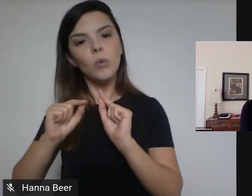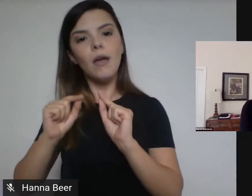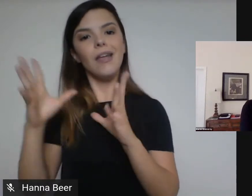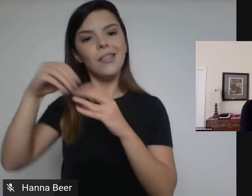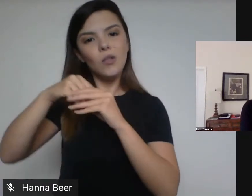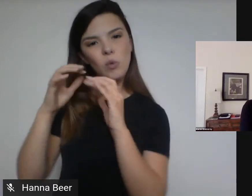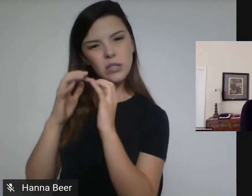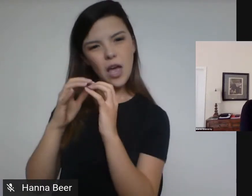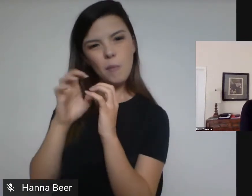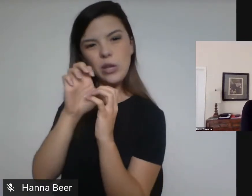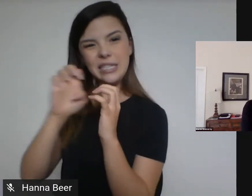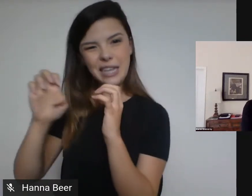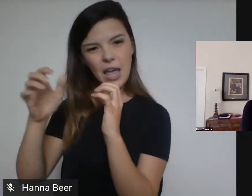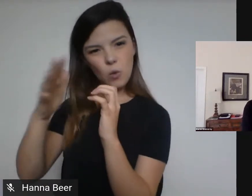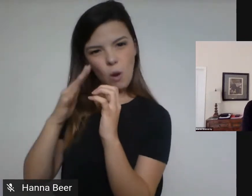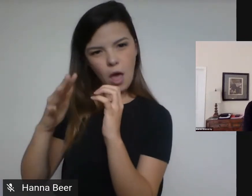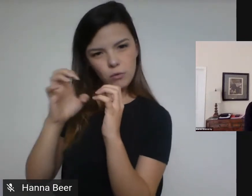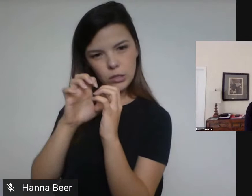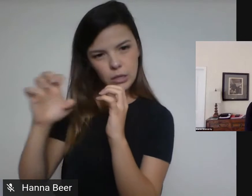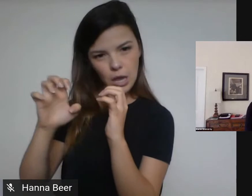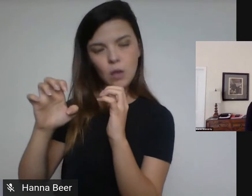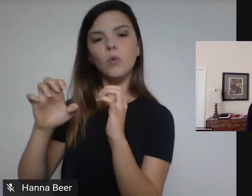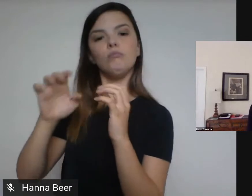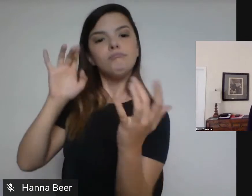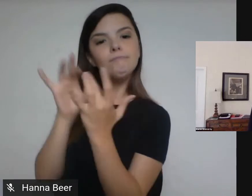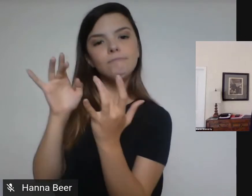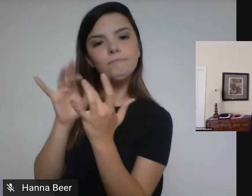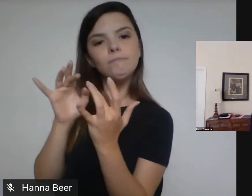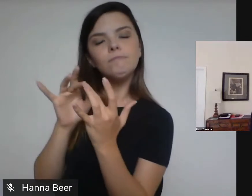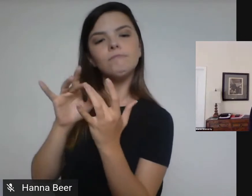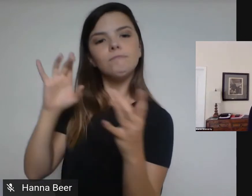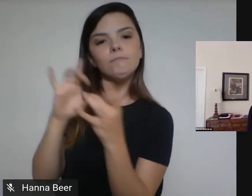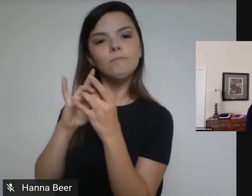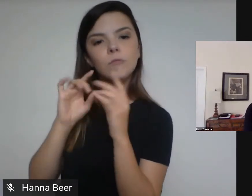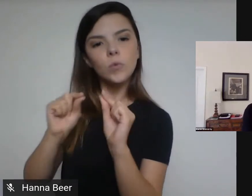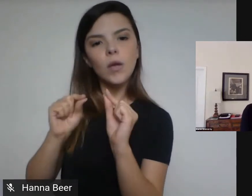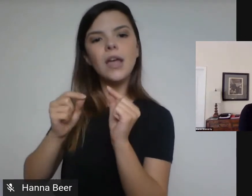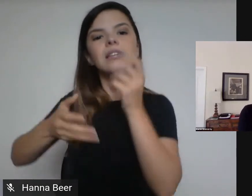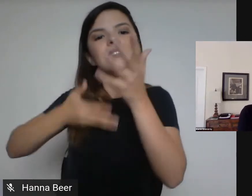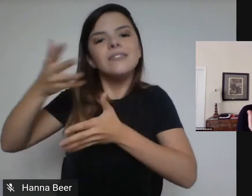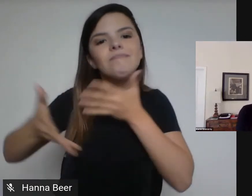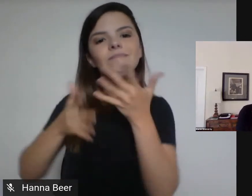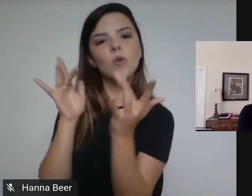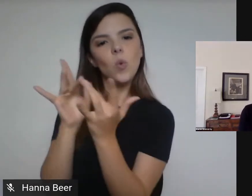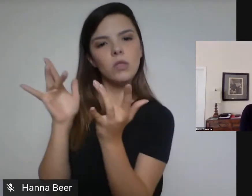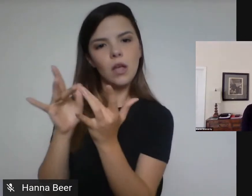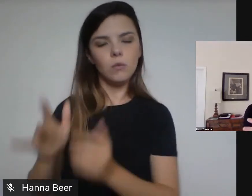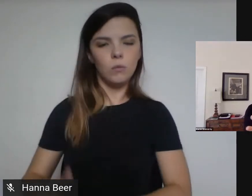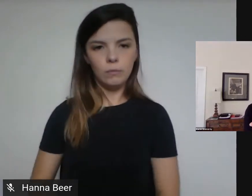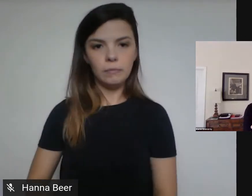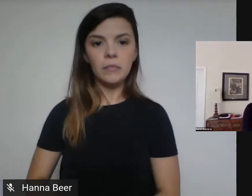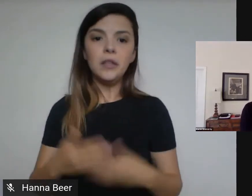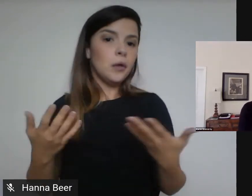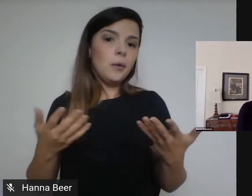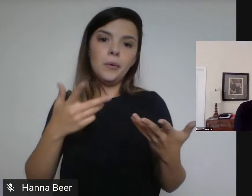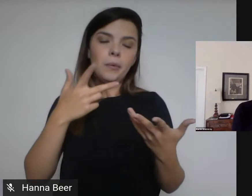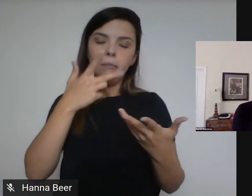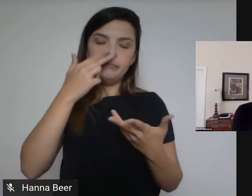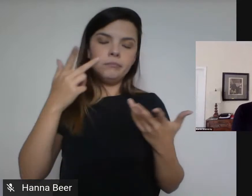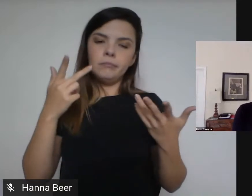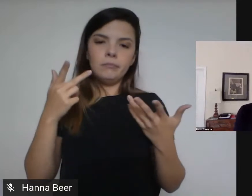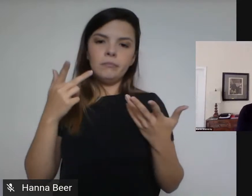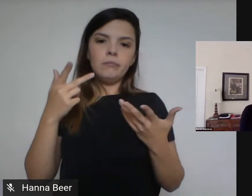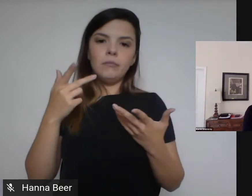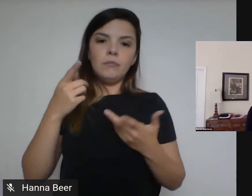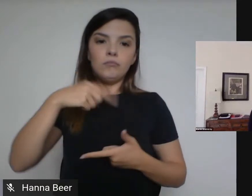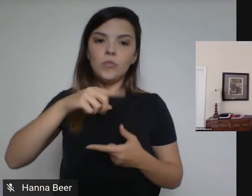to sign language experience. So that's how we have looked at the oral deaf